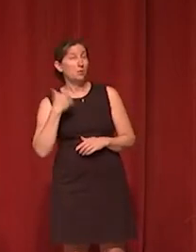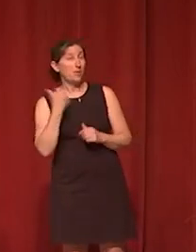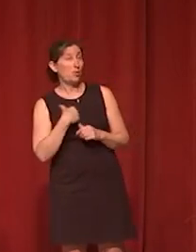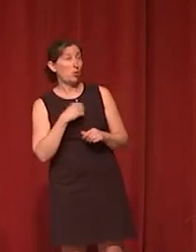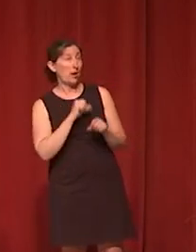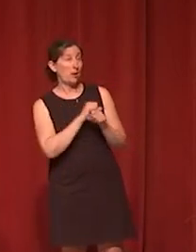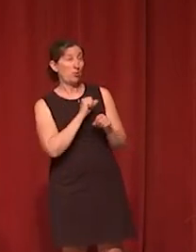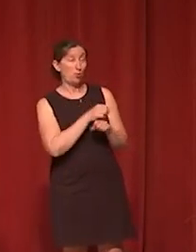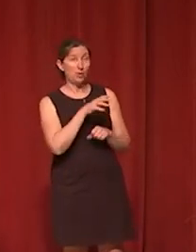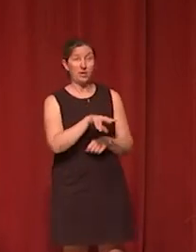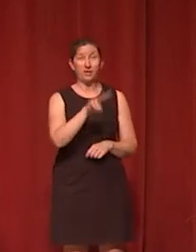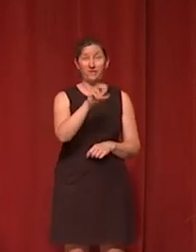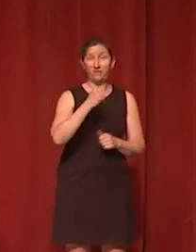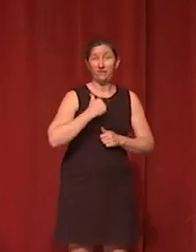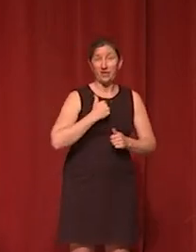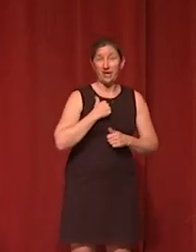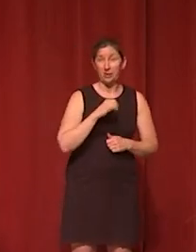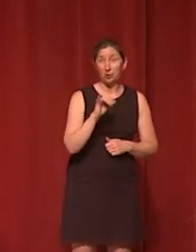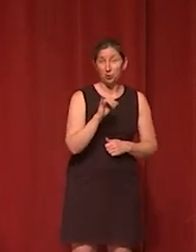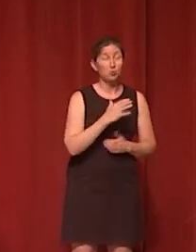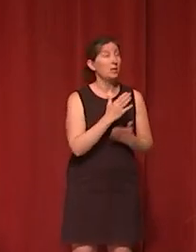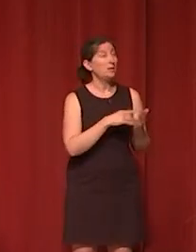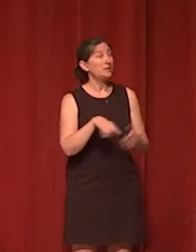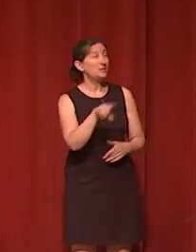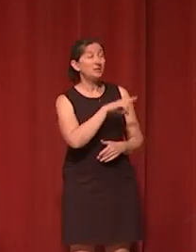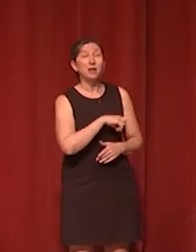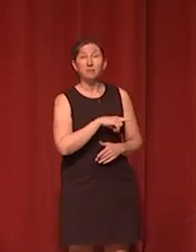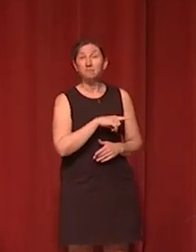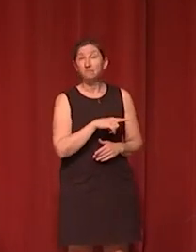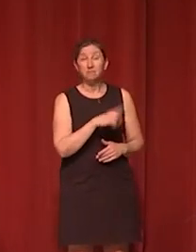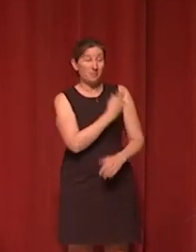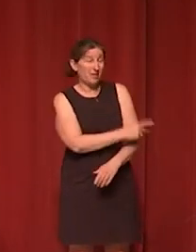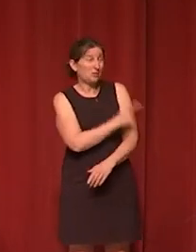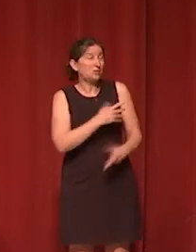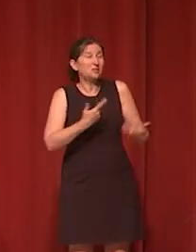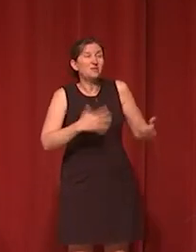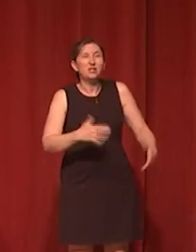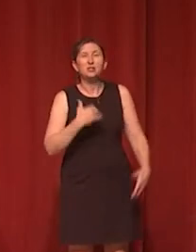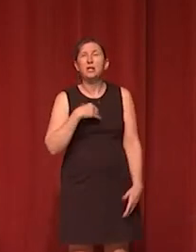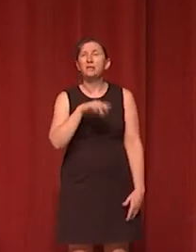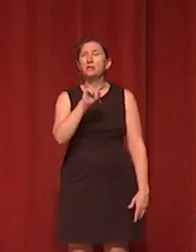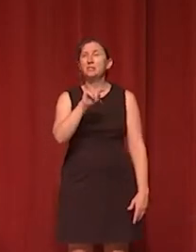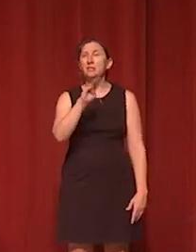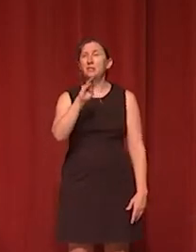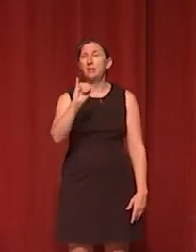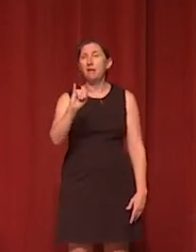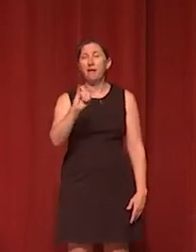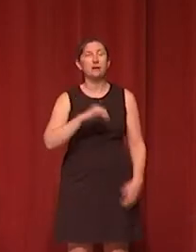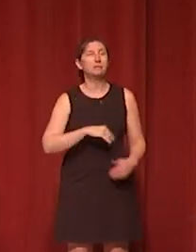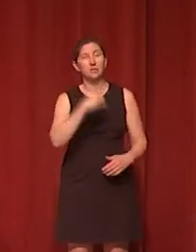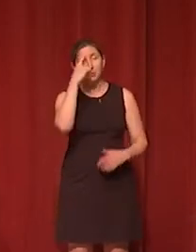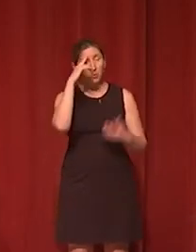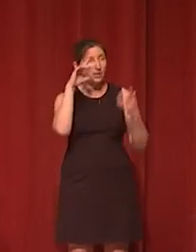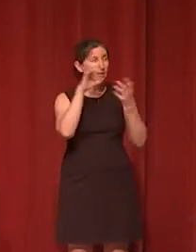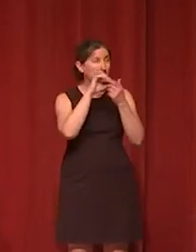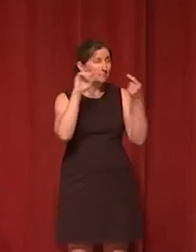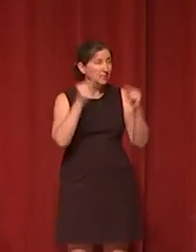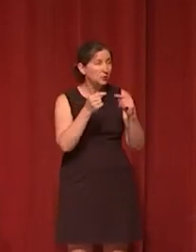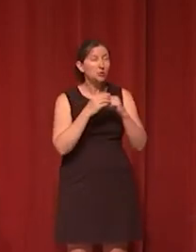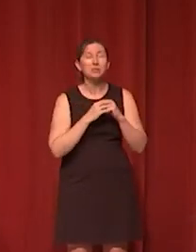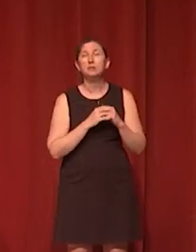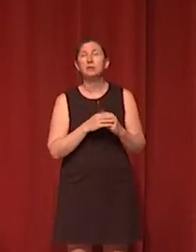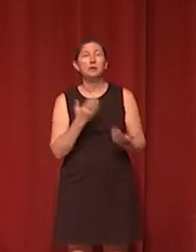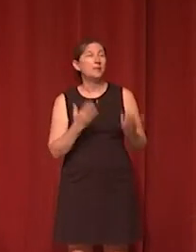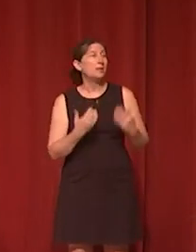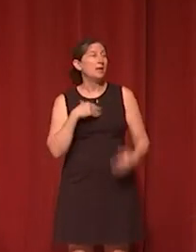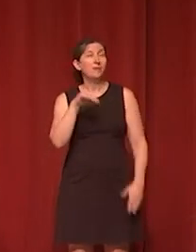and, you know, some of my veterans have had traumatic brain injury or other, you know, and some of them have had learning disabilities or other things, and